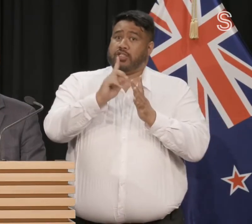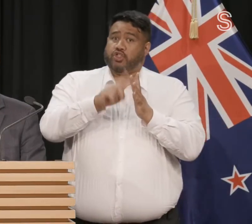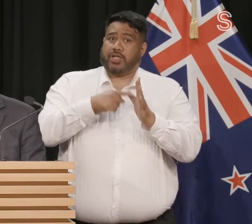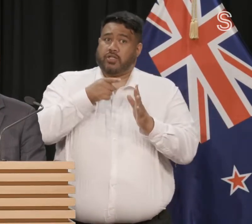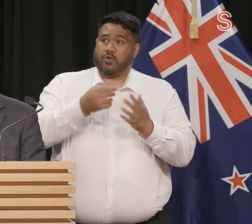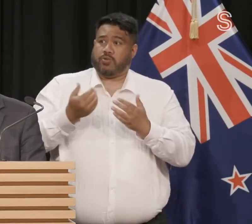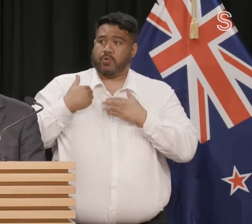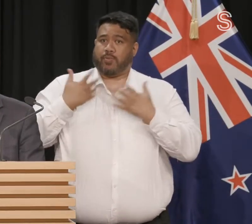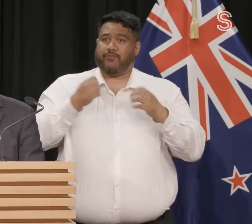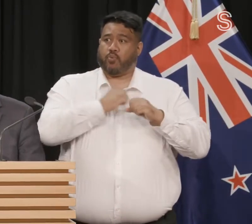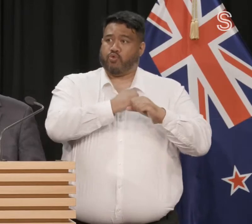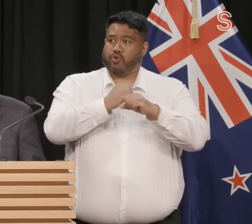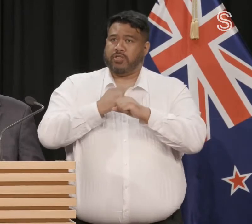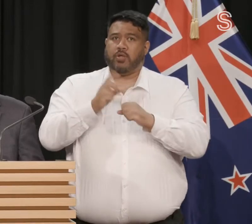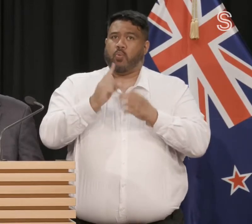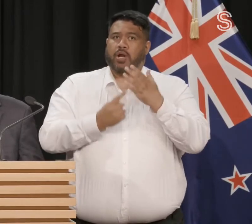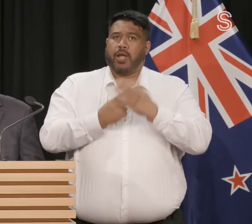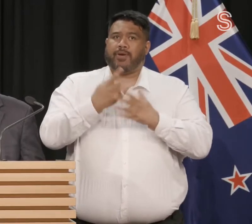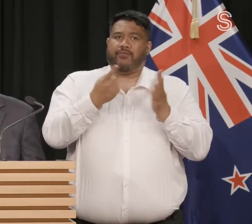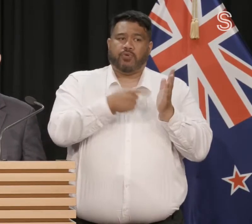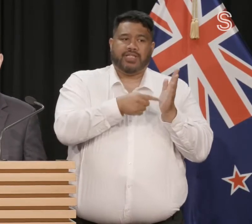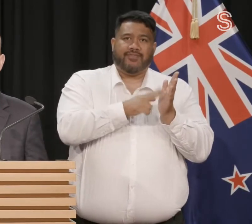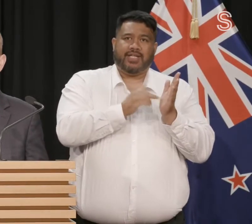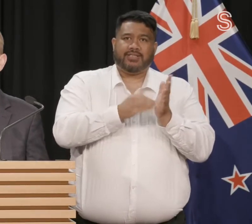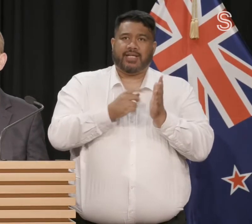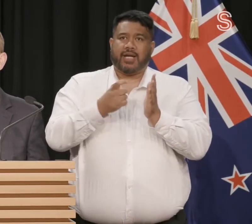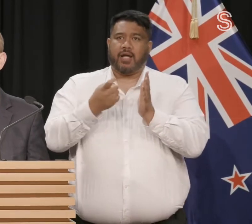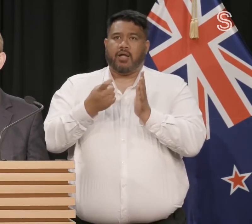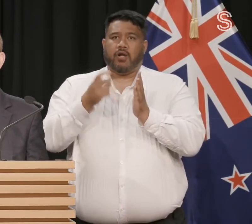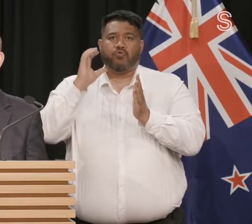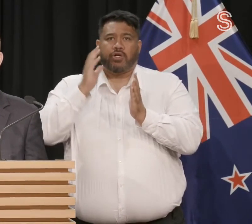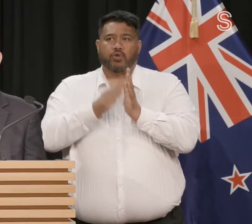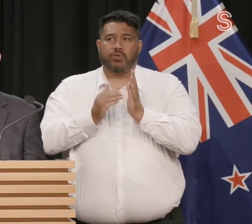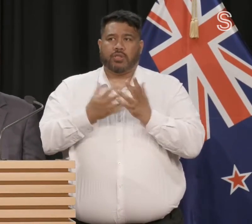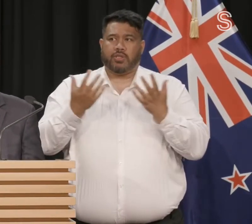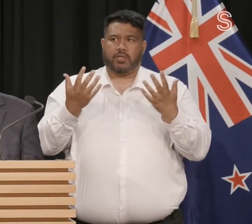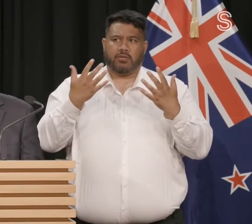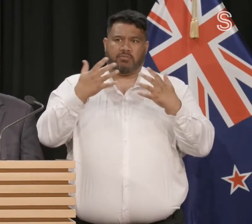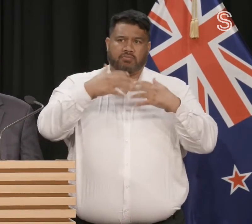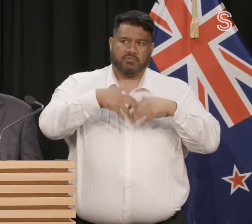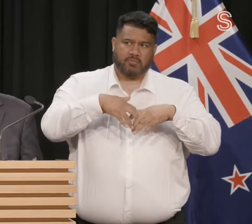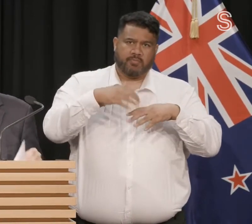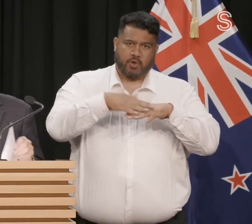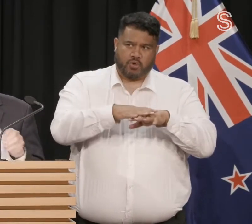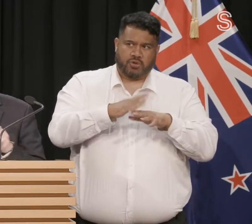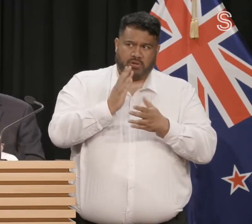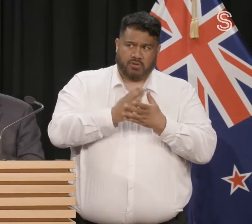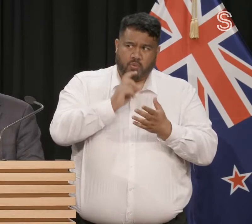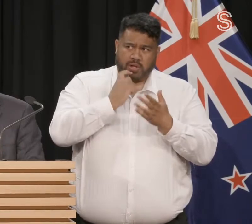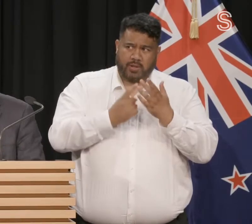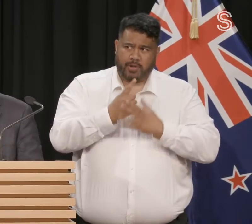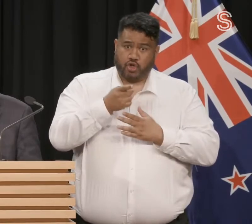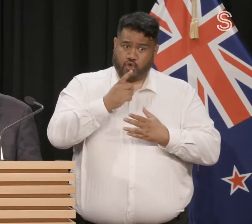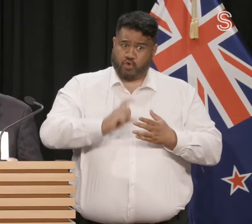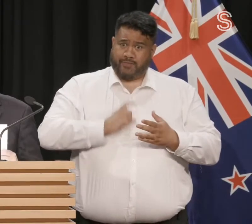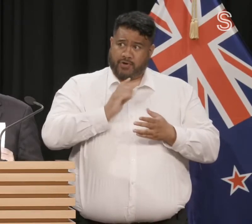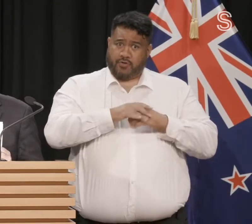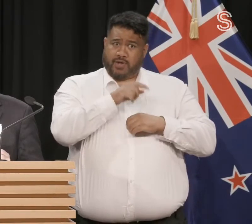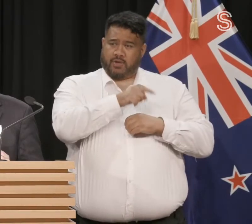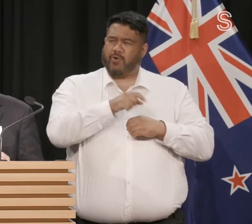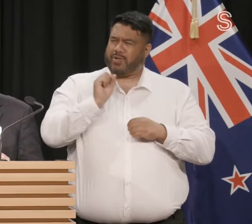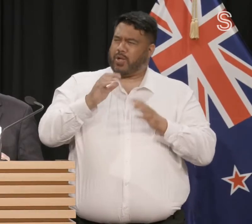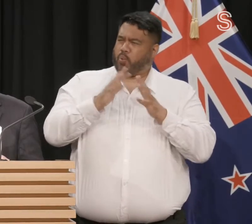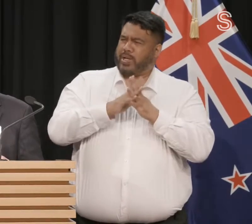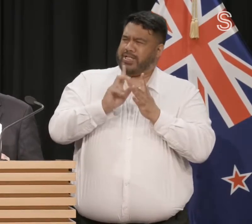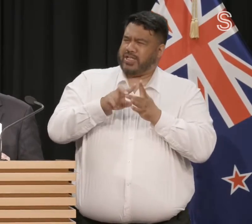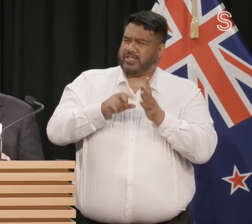TVNZ-RNZ merger? We haven't made decisions on that at this point. But are you confident in his handling of it so far, clearly? I'm absolutely confident that Willie understands the